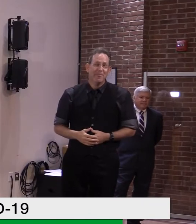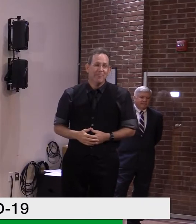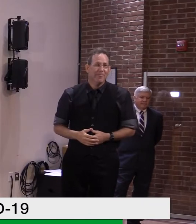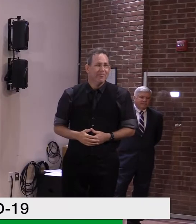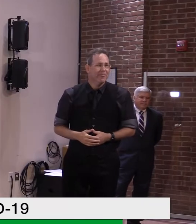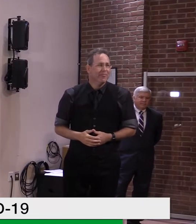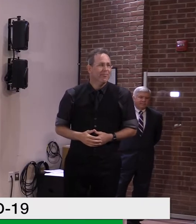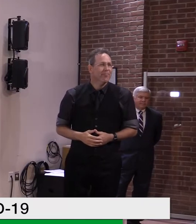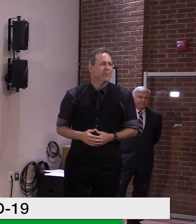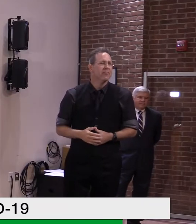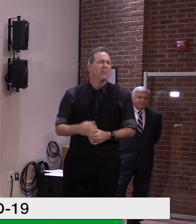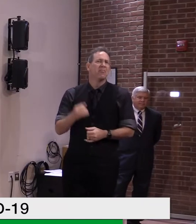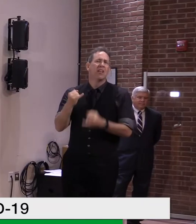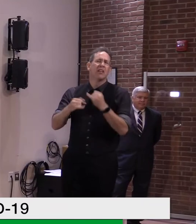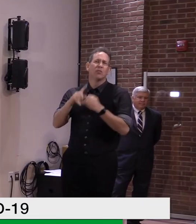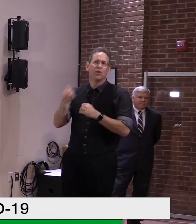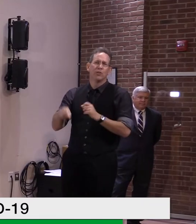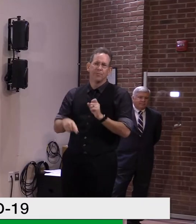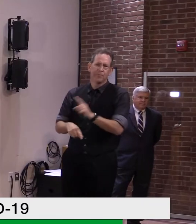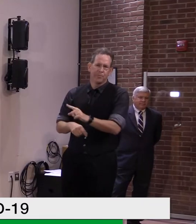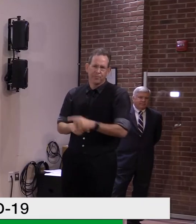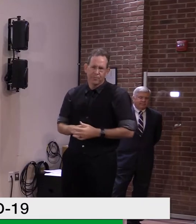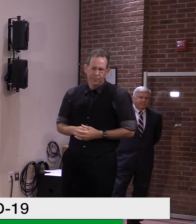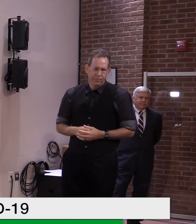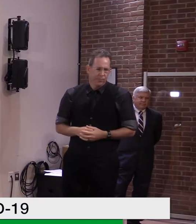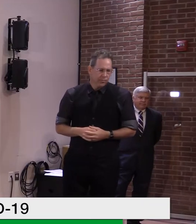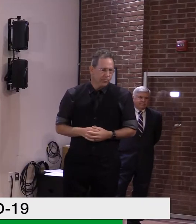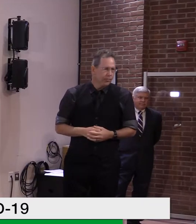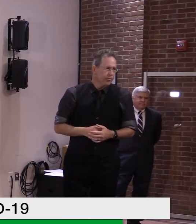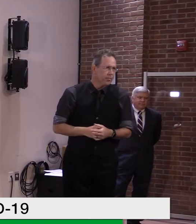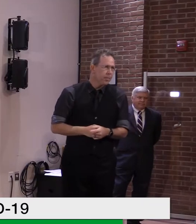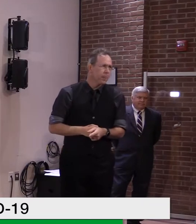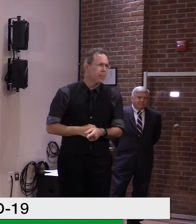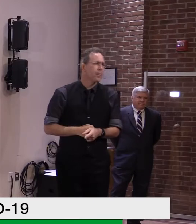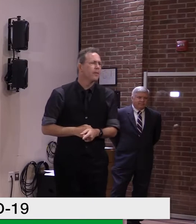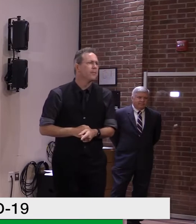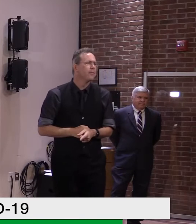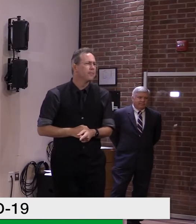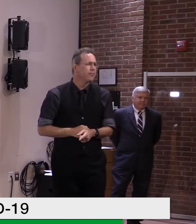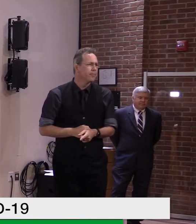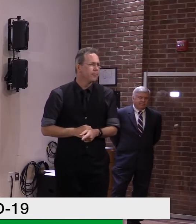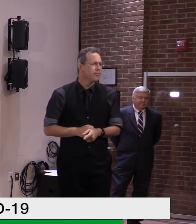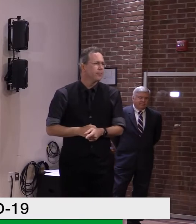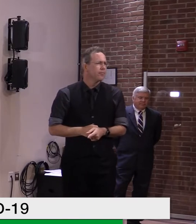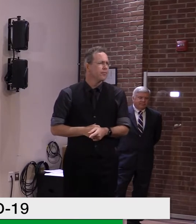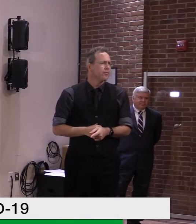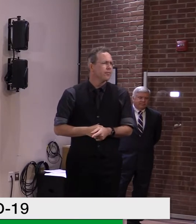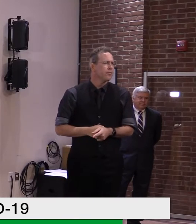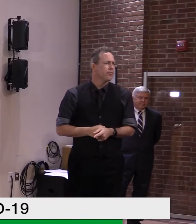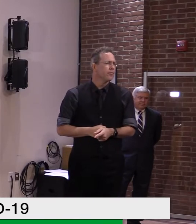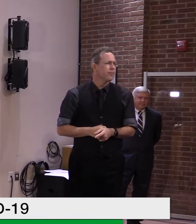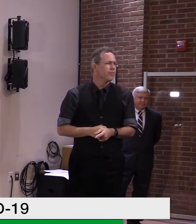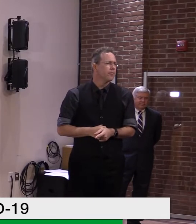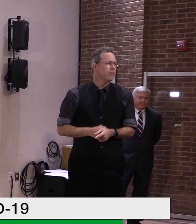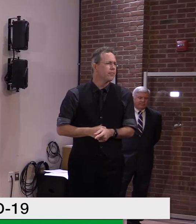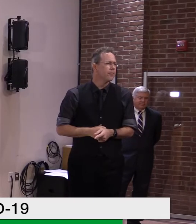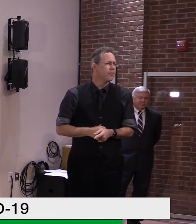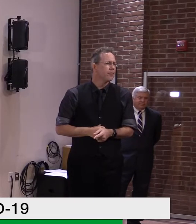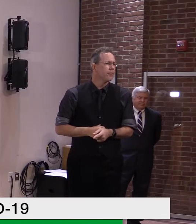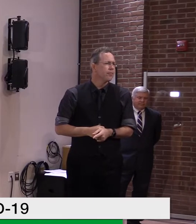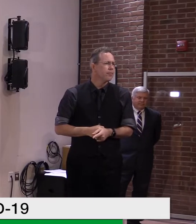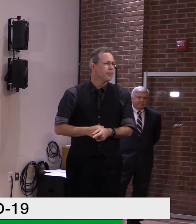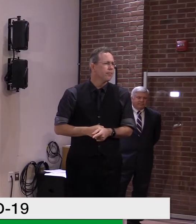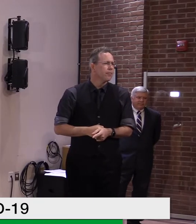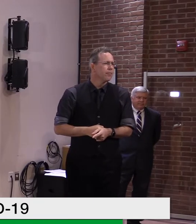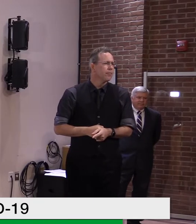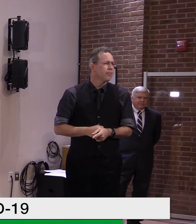Lastly, Apple announced in just the last few days that they'd be unveiling it, part of their Apple Wallet would